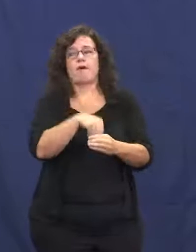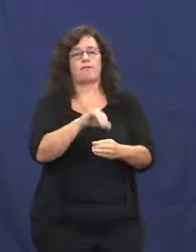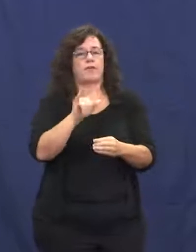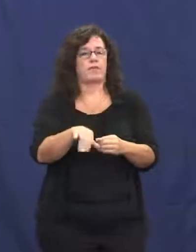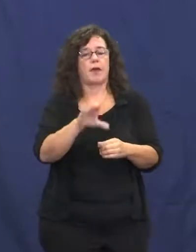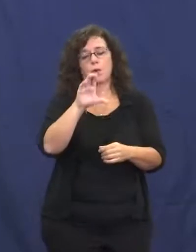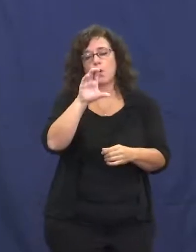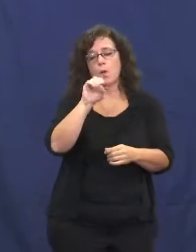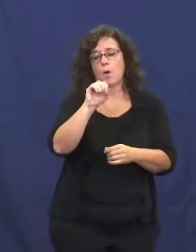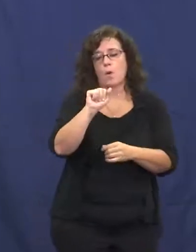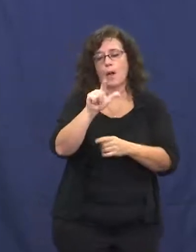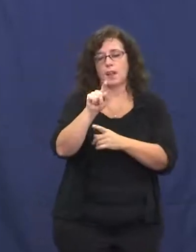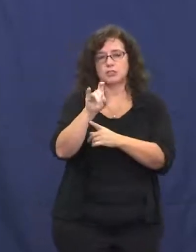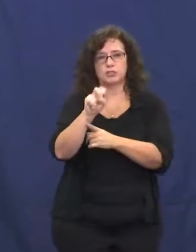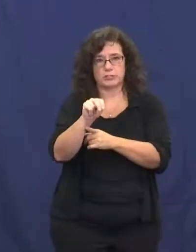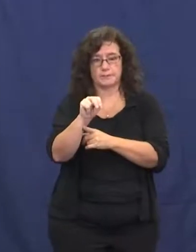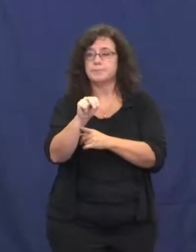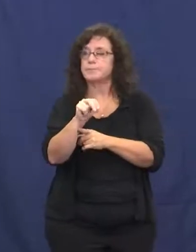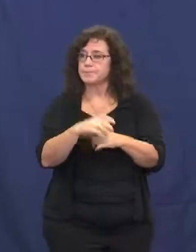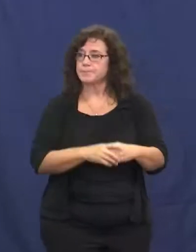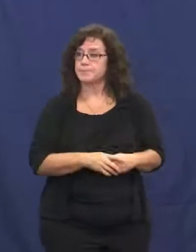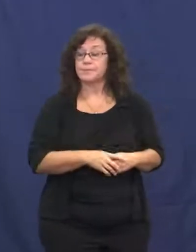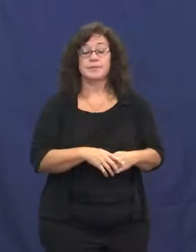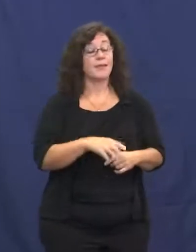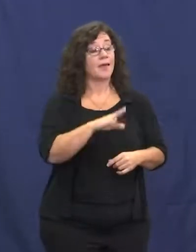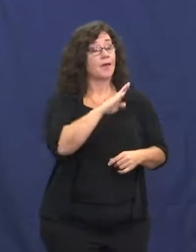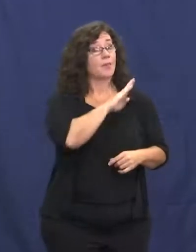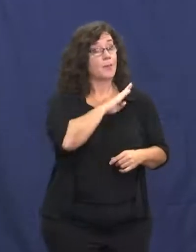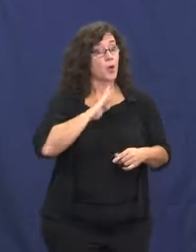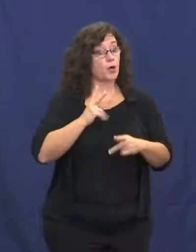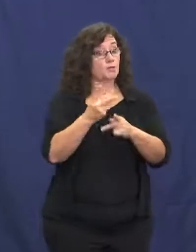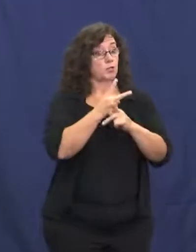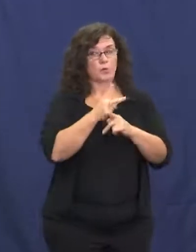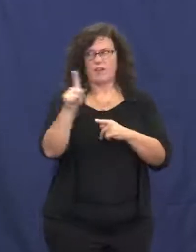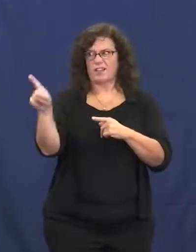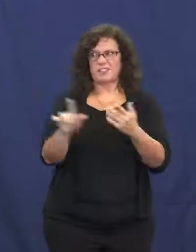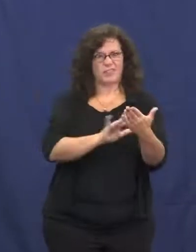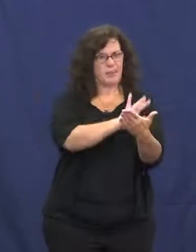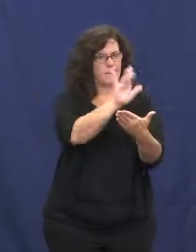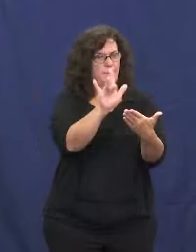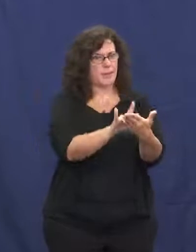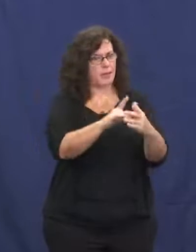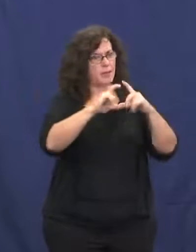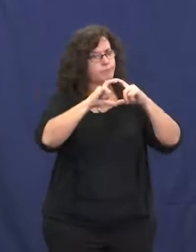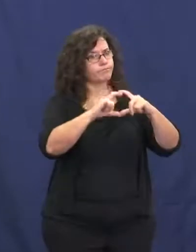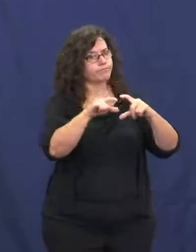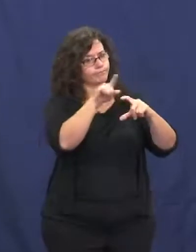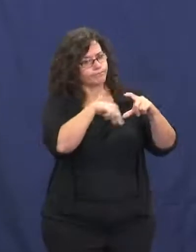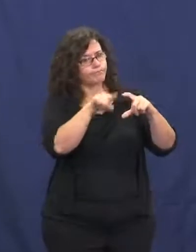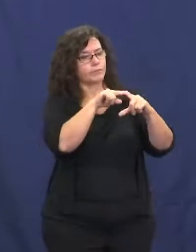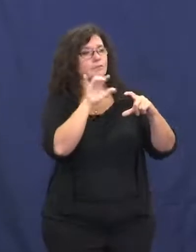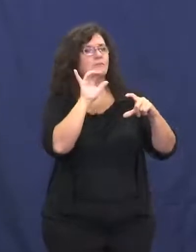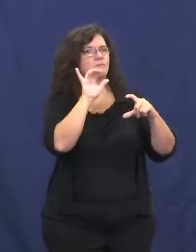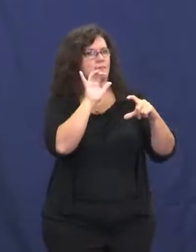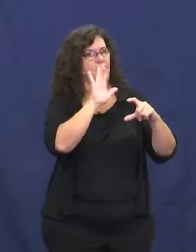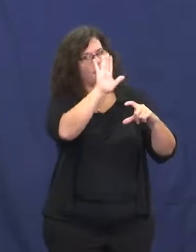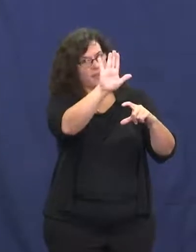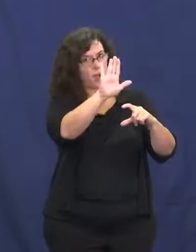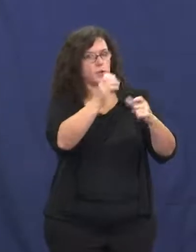we have the board of supervisors right smack in the middle, and we really appreciate all their efforts in terms of supporting us through